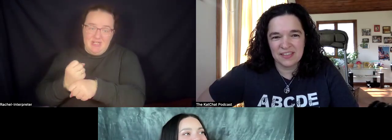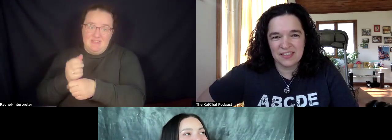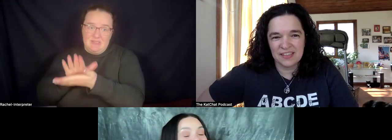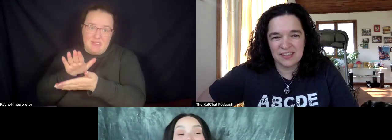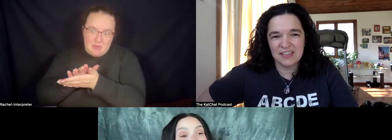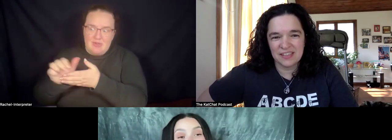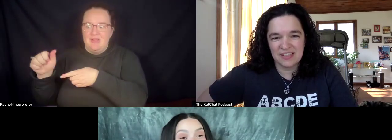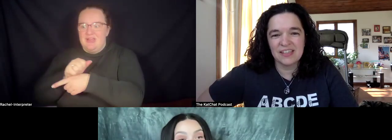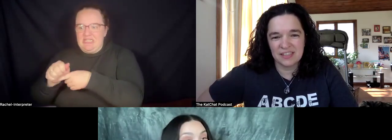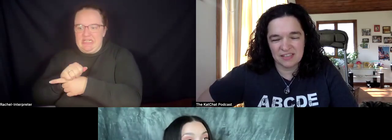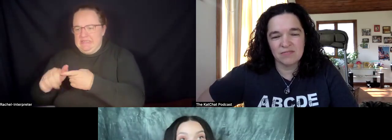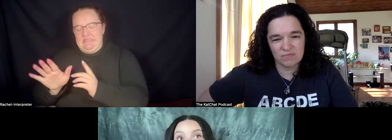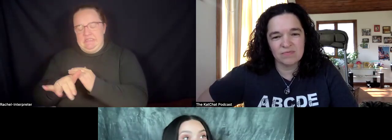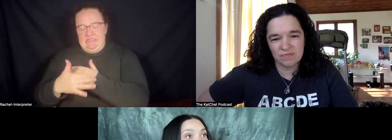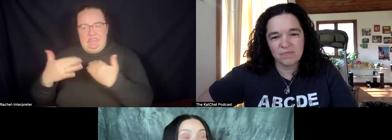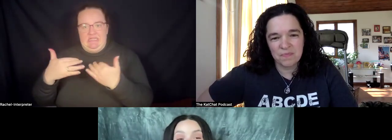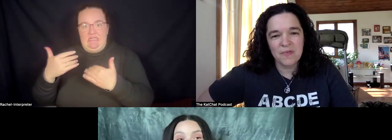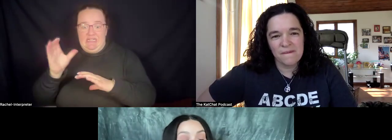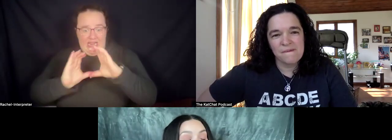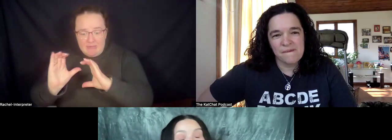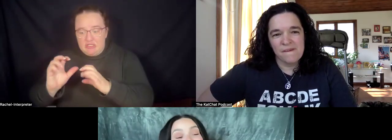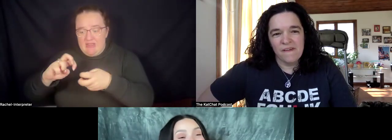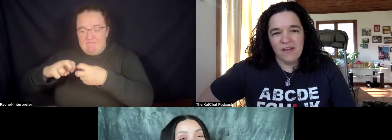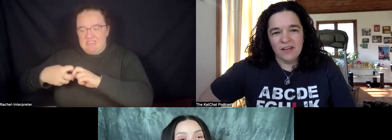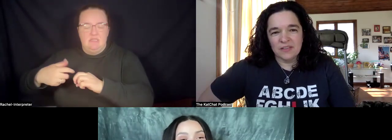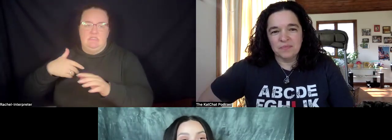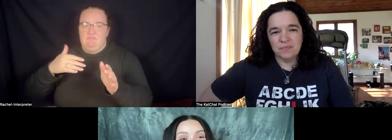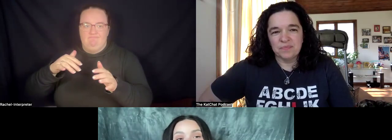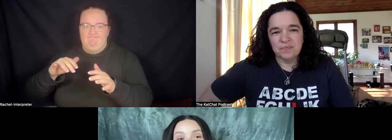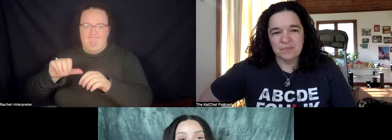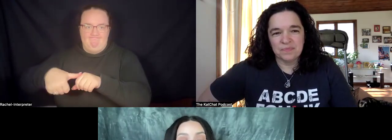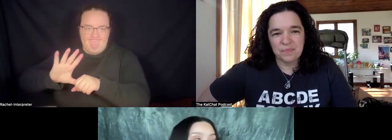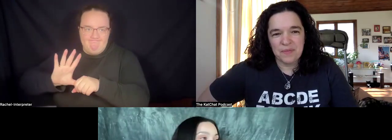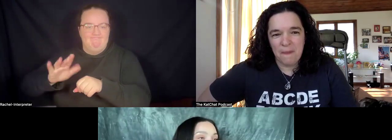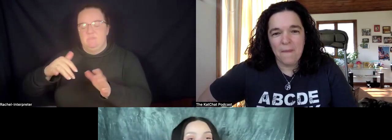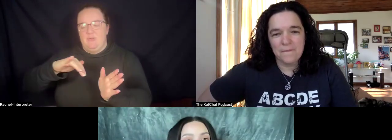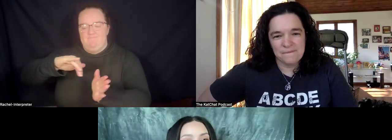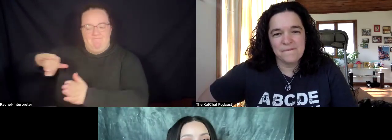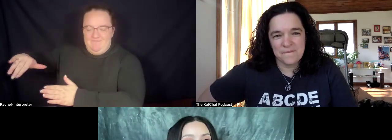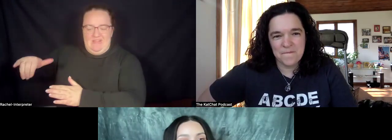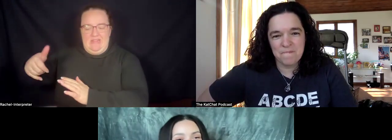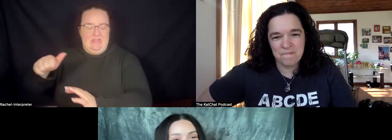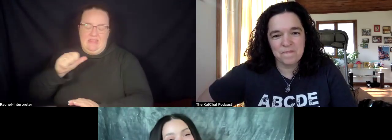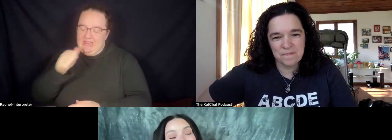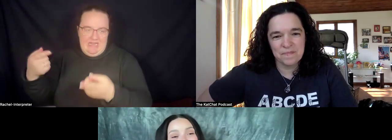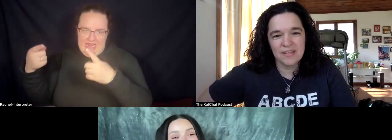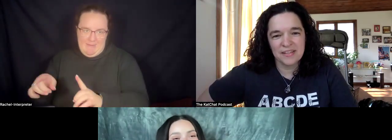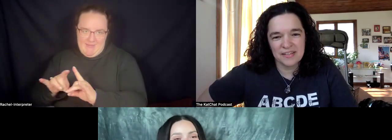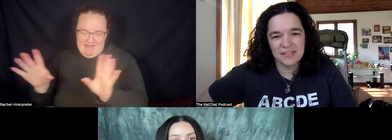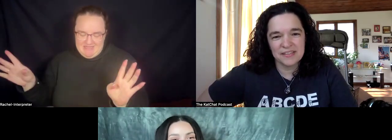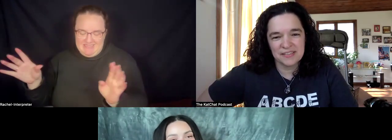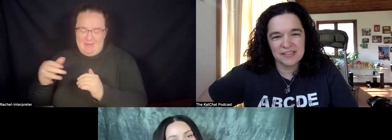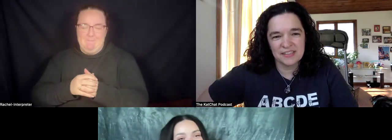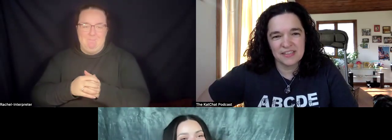And yeah, I could not do chemistry or physics whatsoever. So that was a very, very short-lived other option